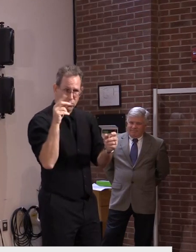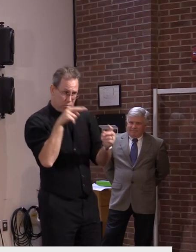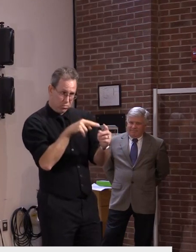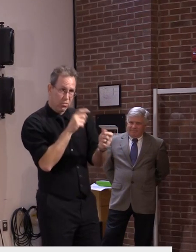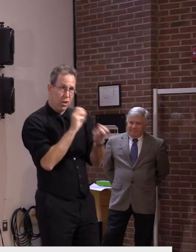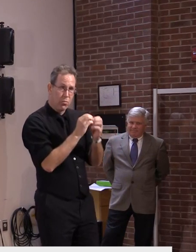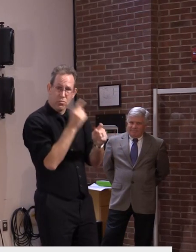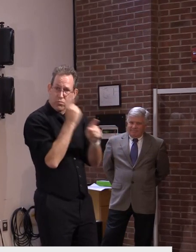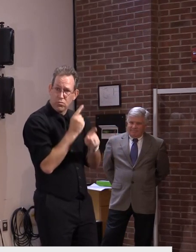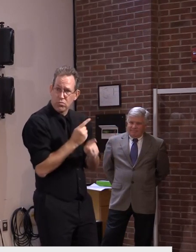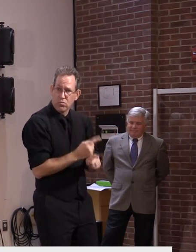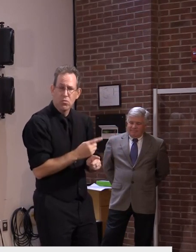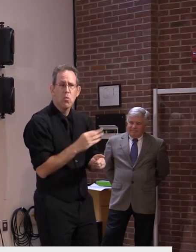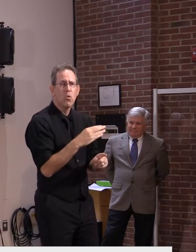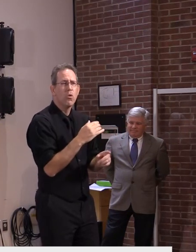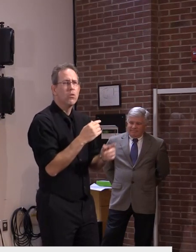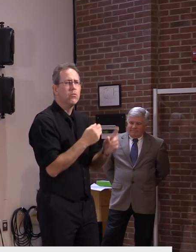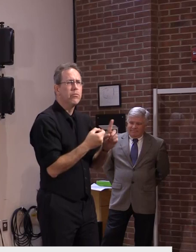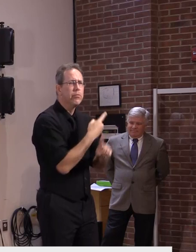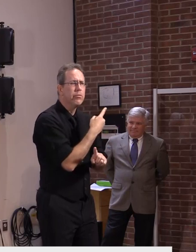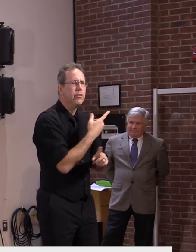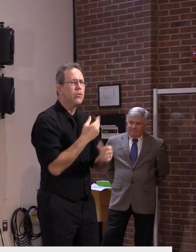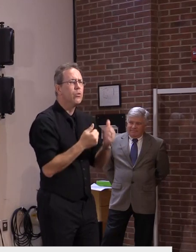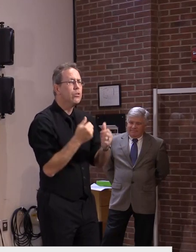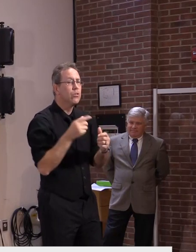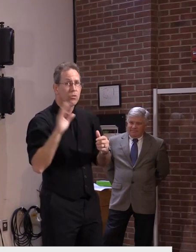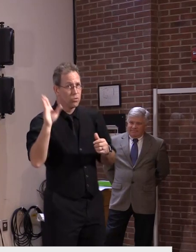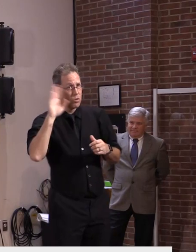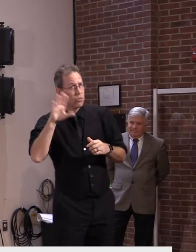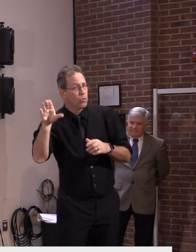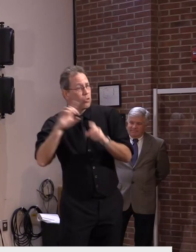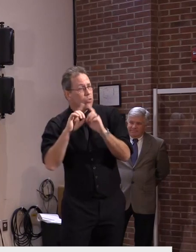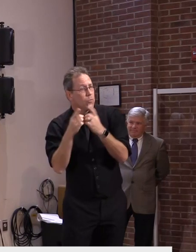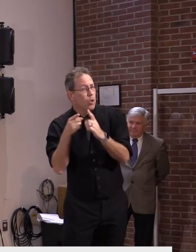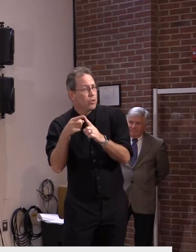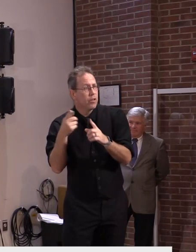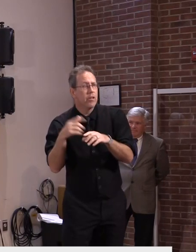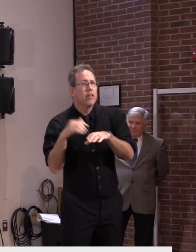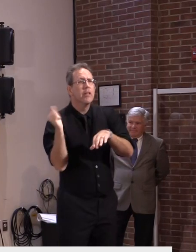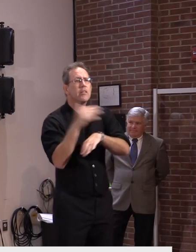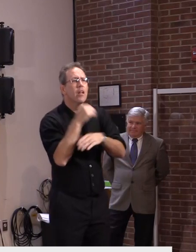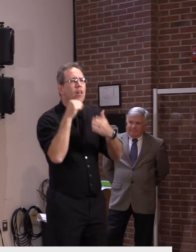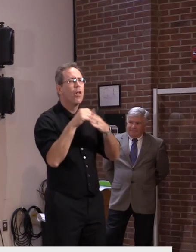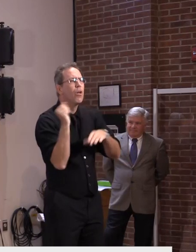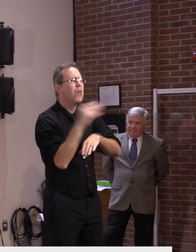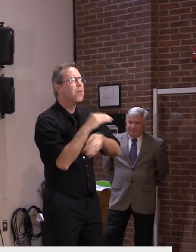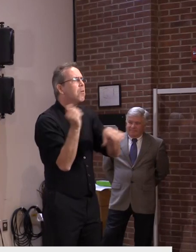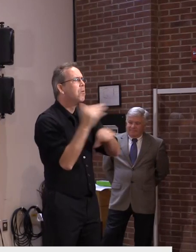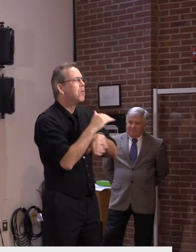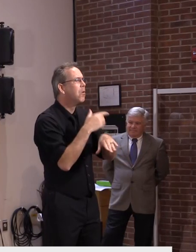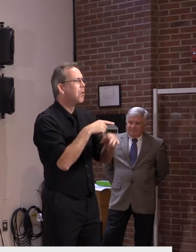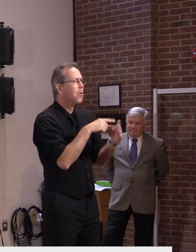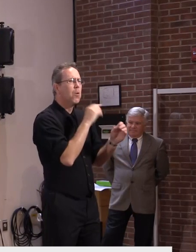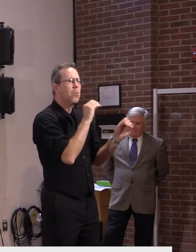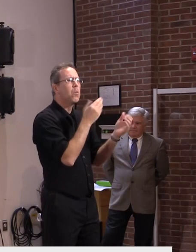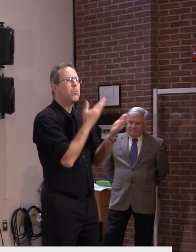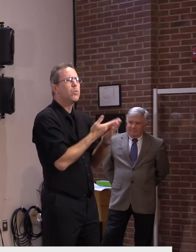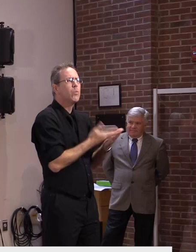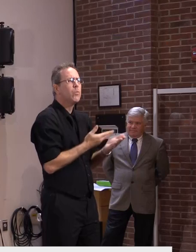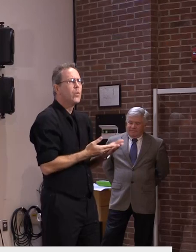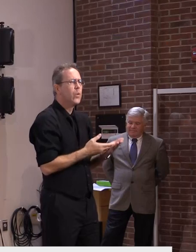apparently sends letters to people saying the state has no record of them getting their second shot, even when they may have gotten their second